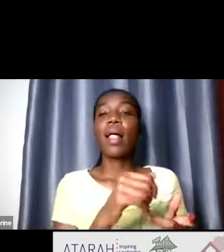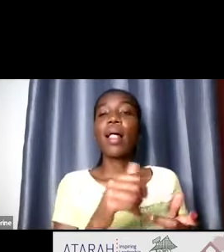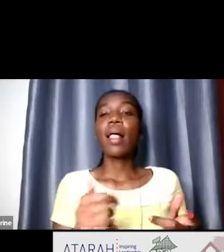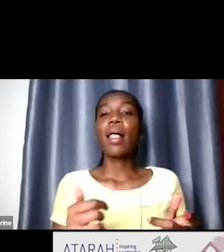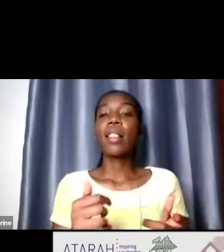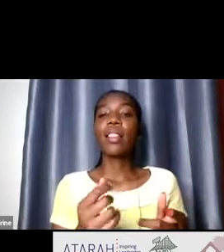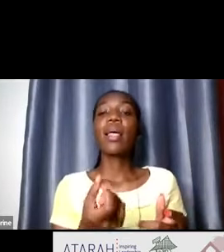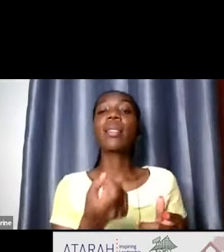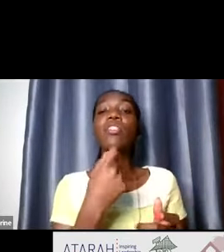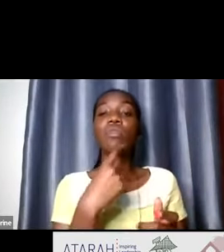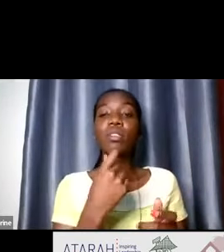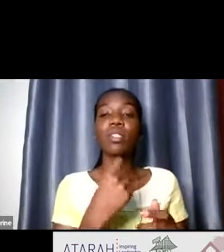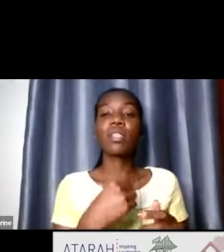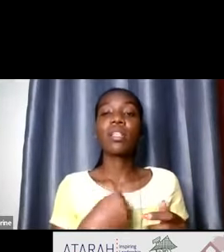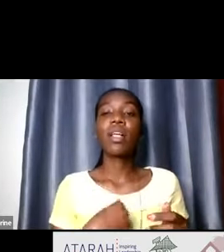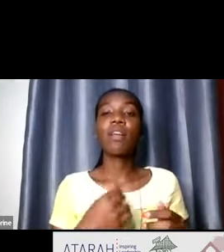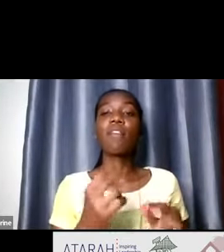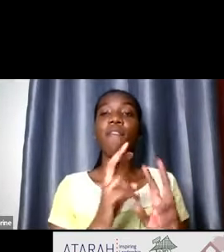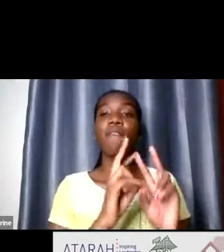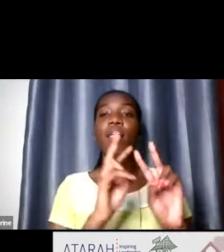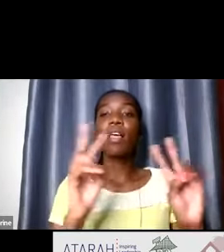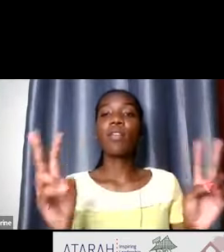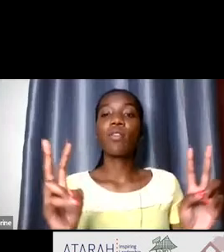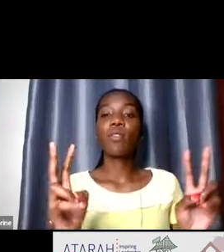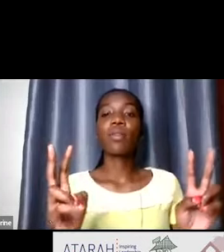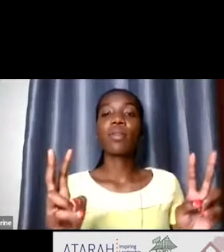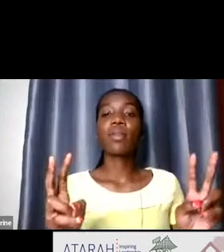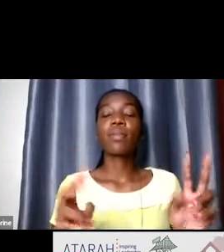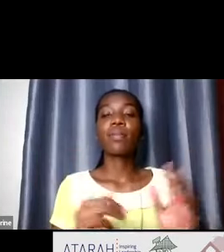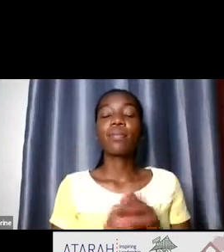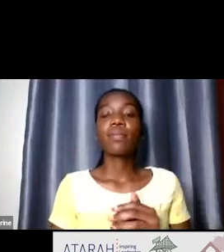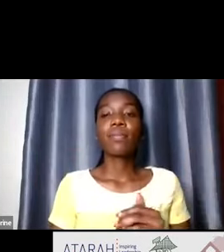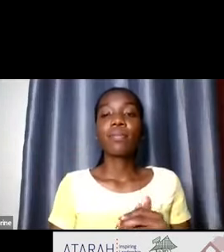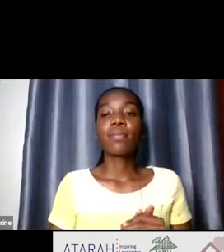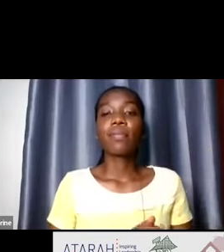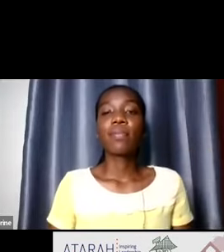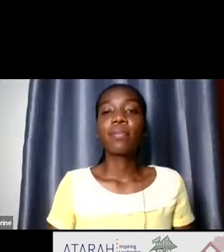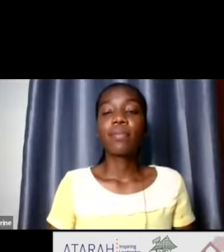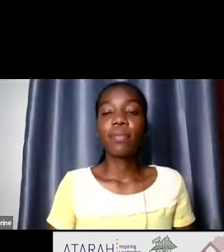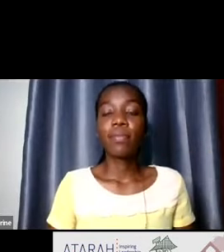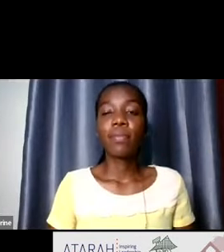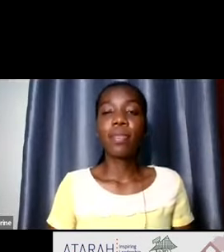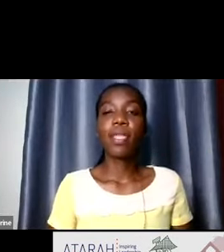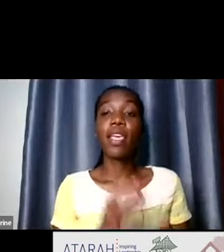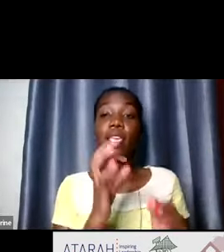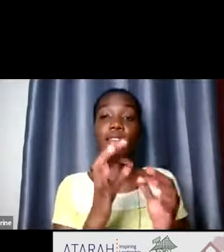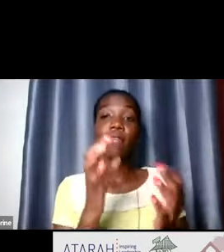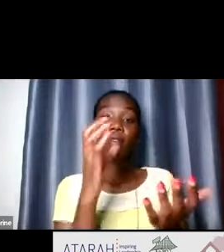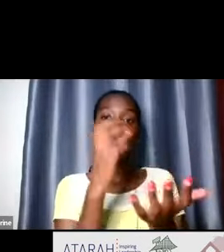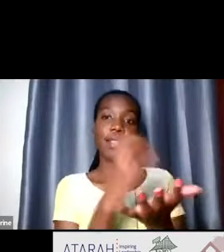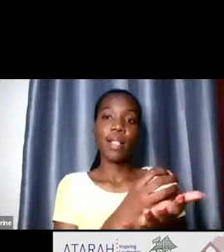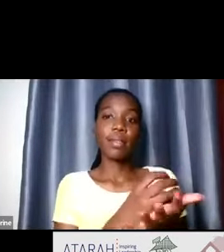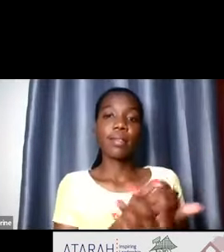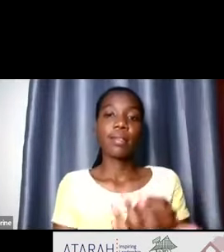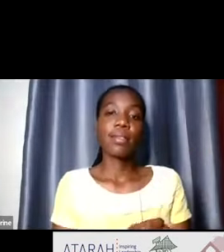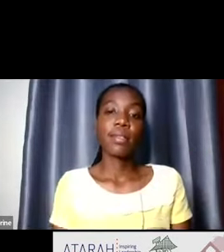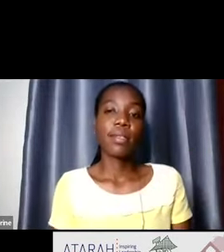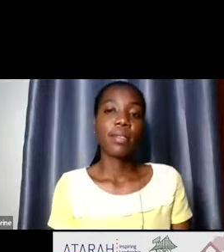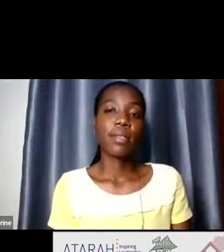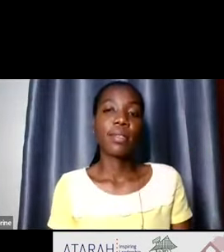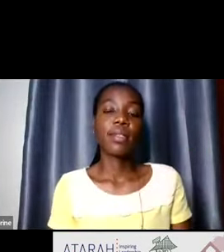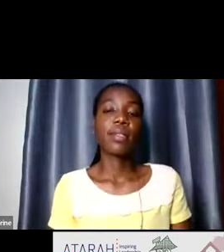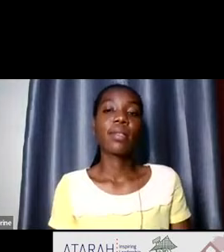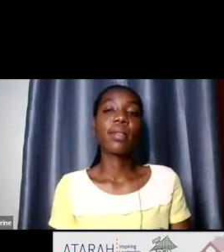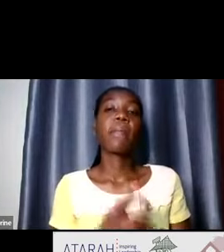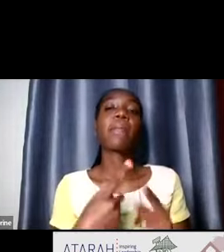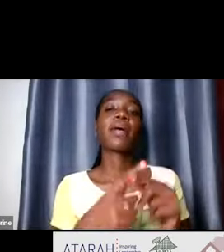value. The way it's broken down, if it's a glass, the challenge of